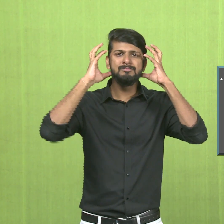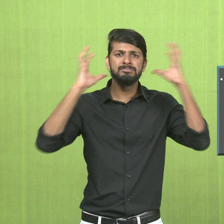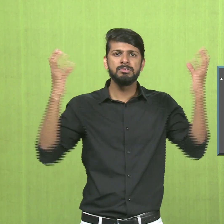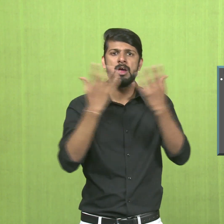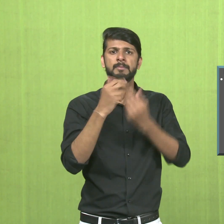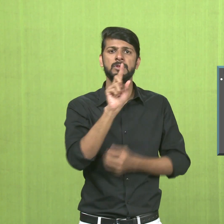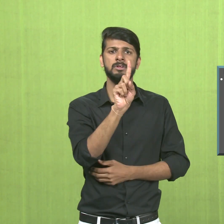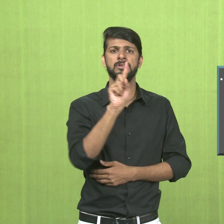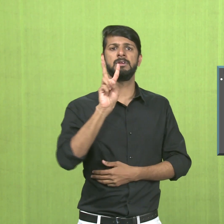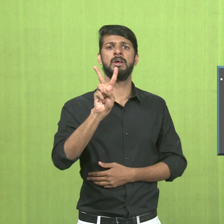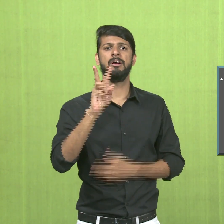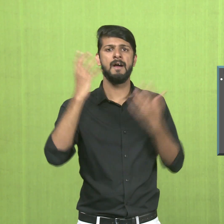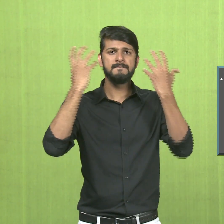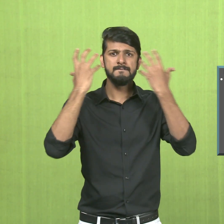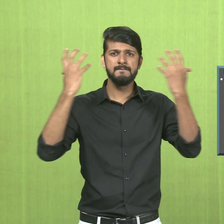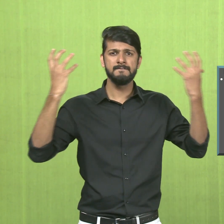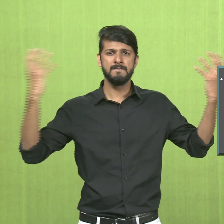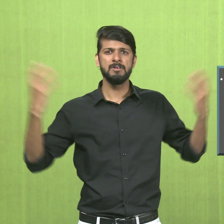a 12-headed demon,